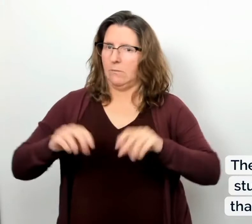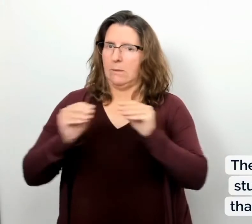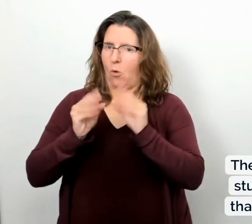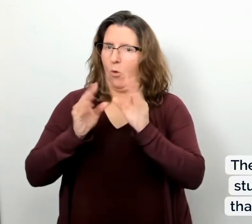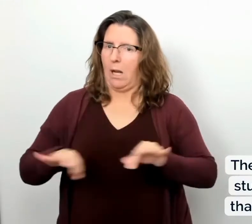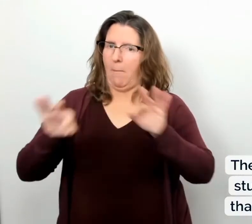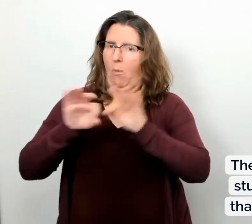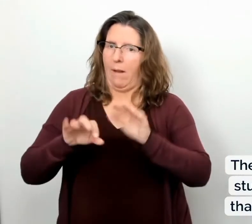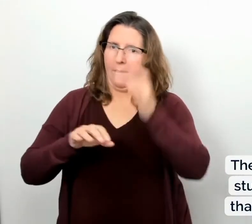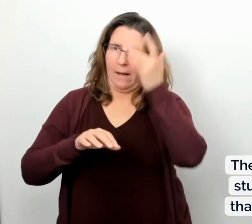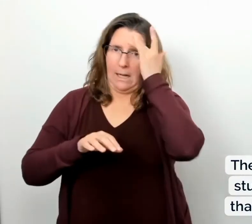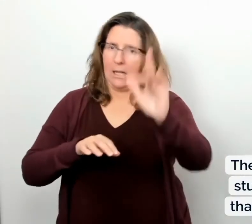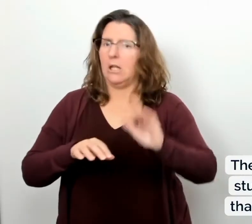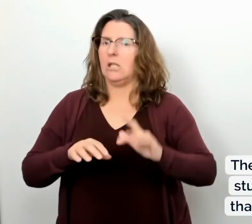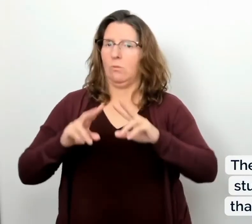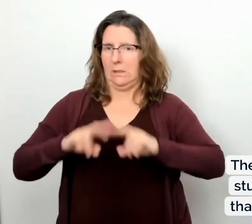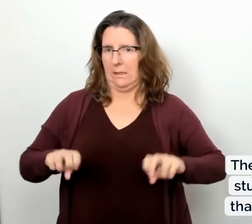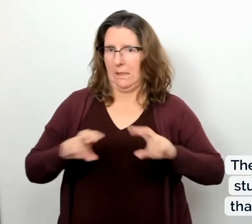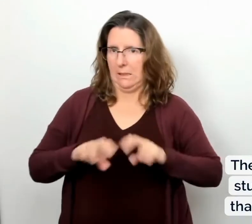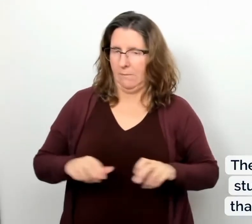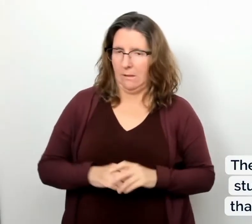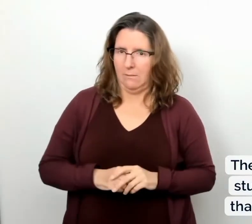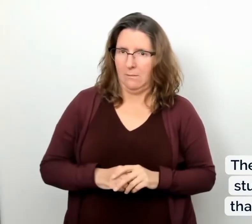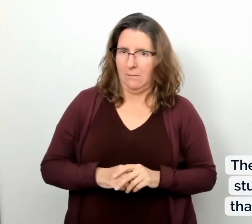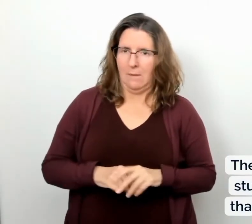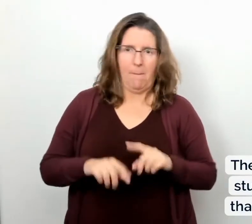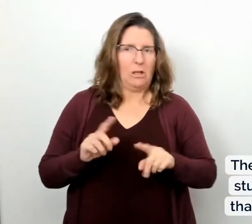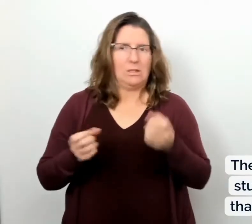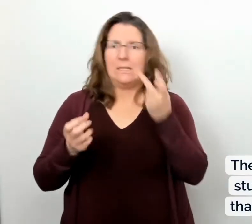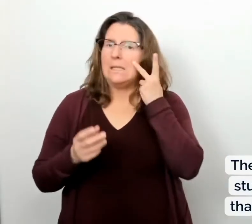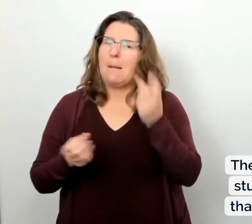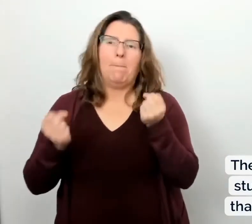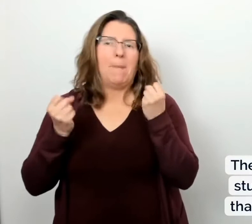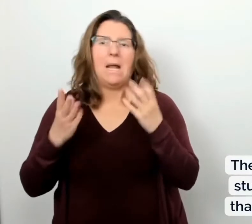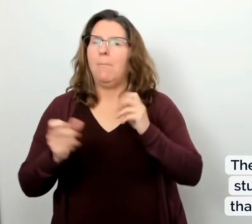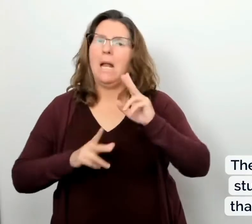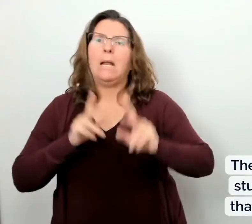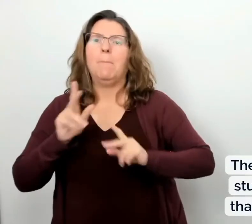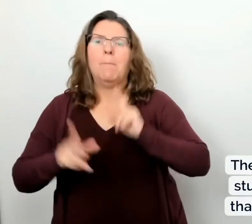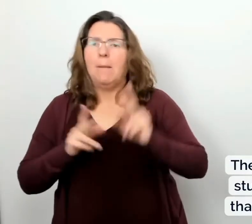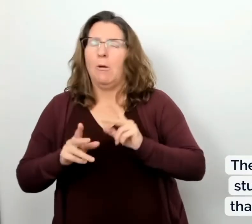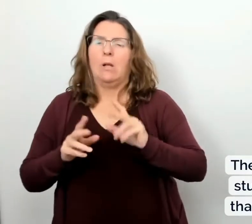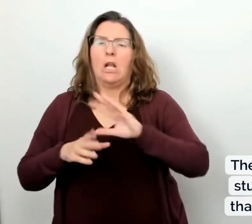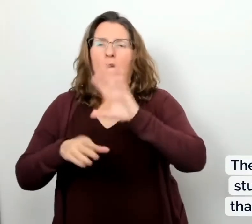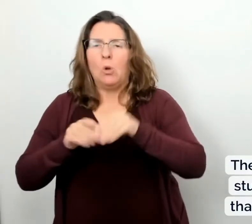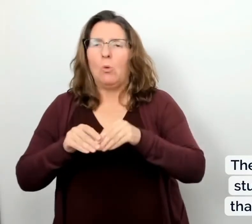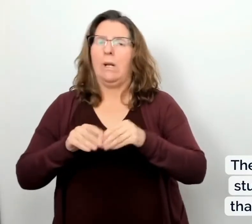home to that psychologist that it was more important to look at language deprivation and language development than intellectual